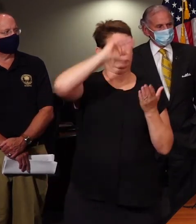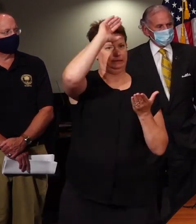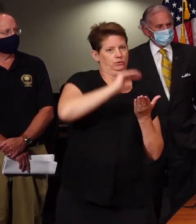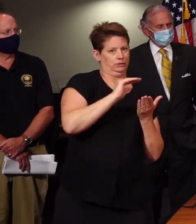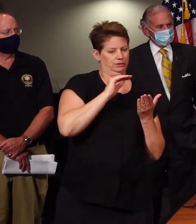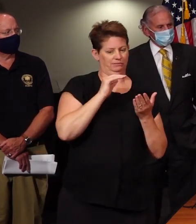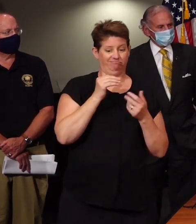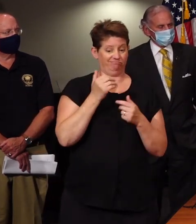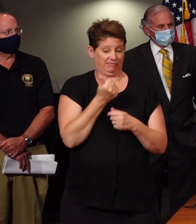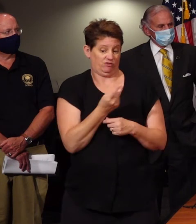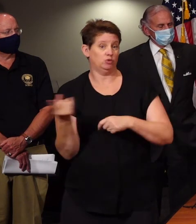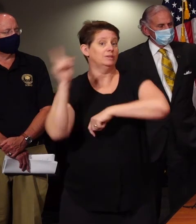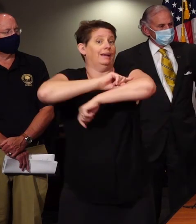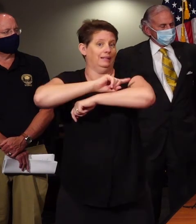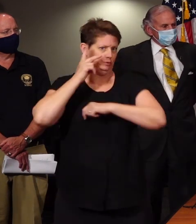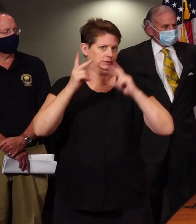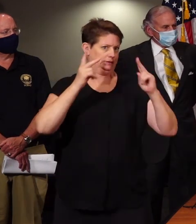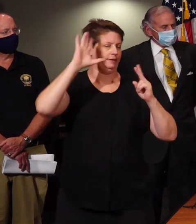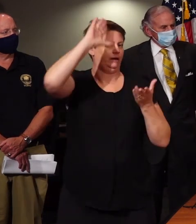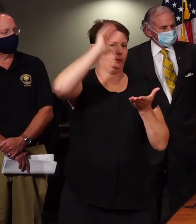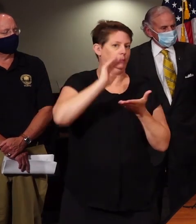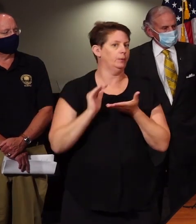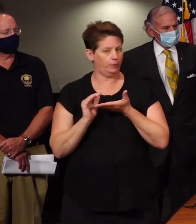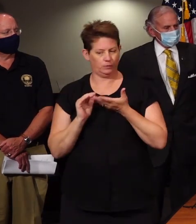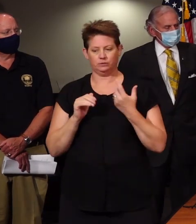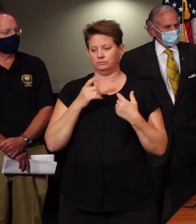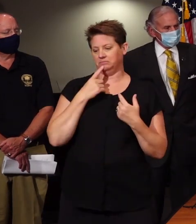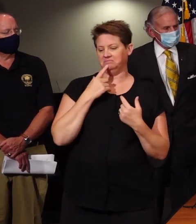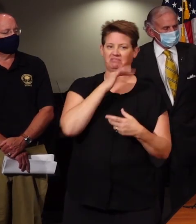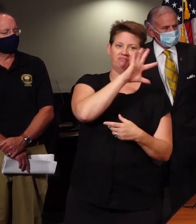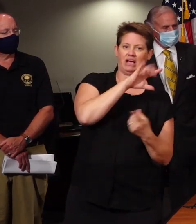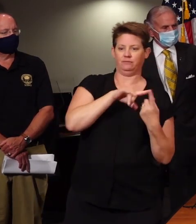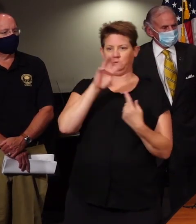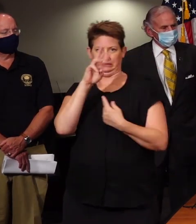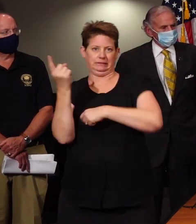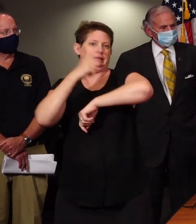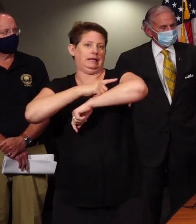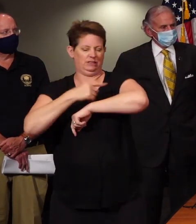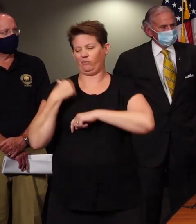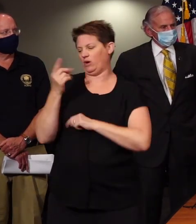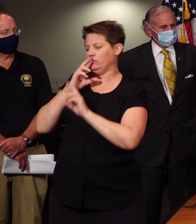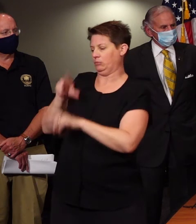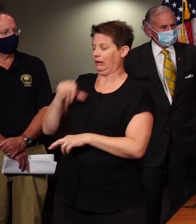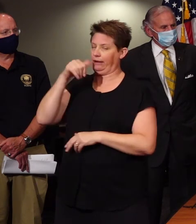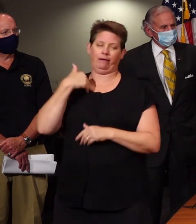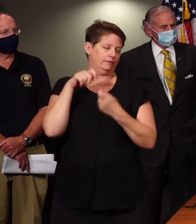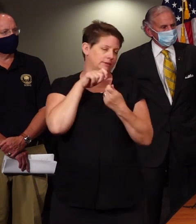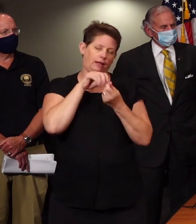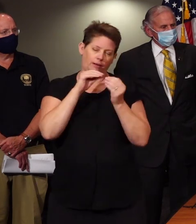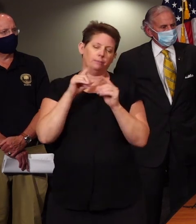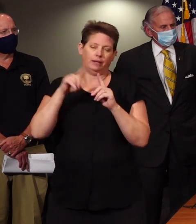of days. And so within about 5 to 6 days or so, there's a published report about this. I don't have the exact